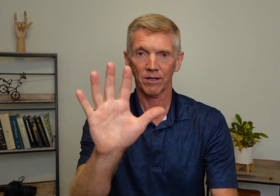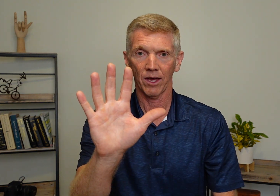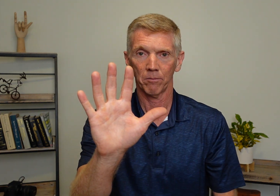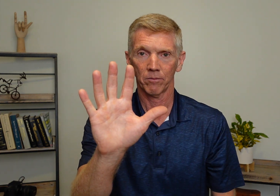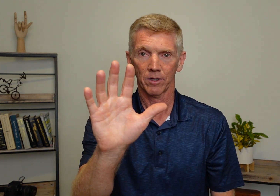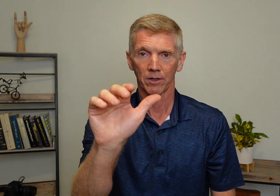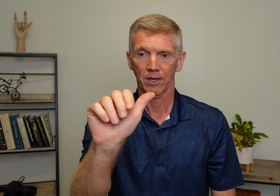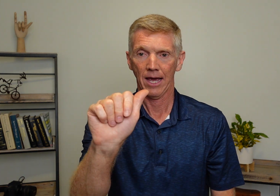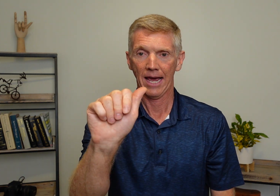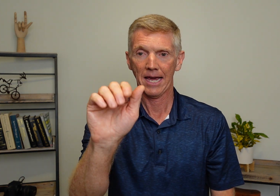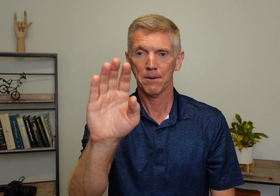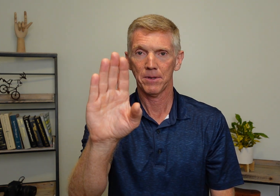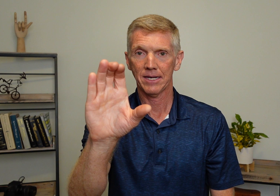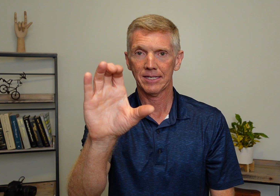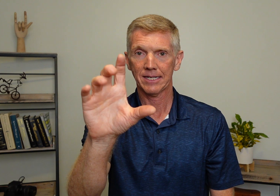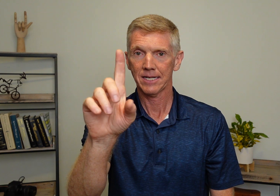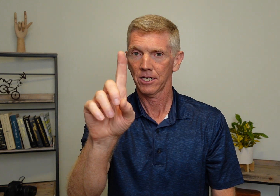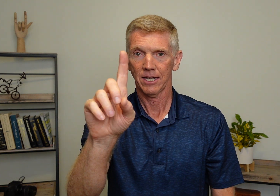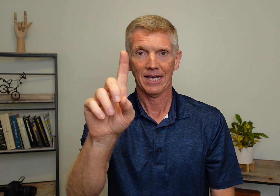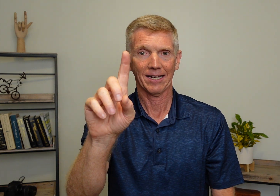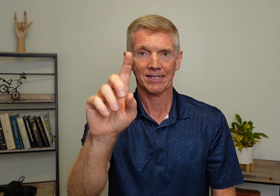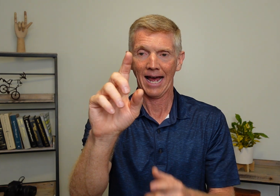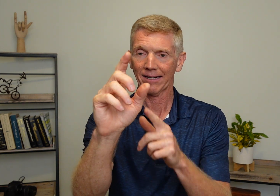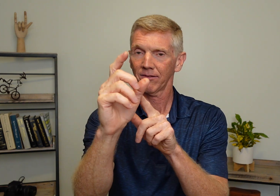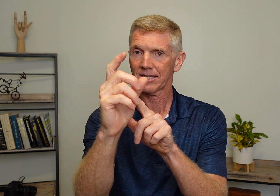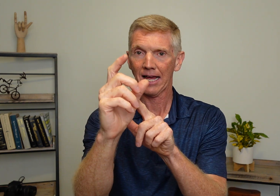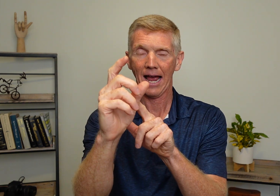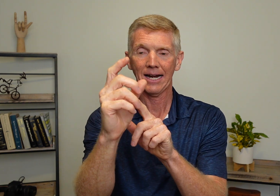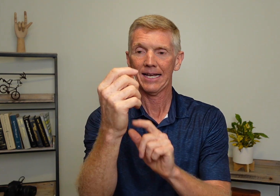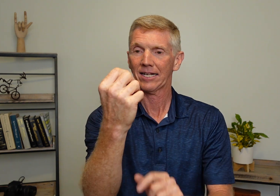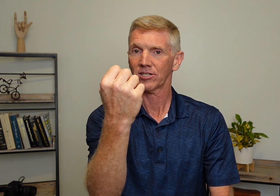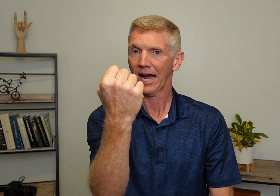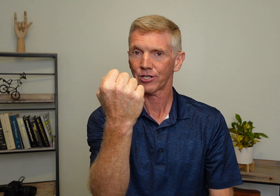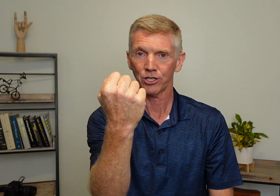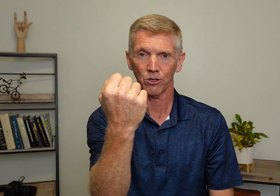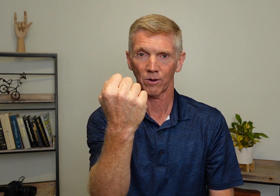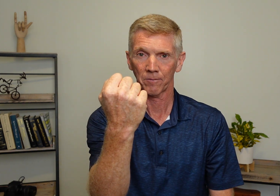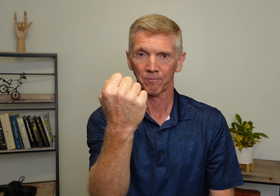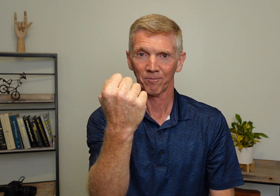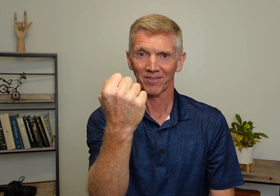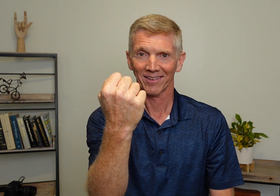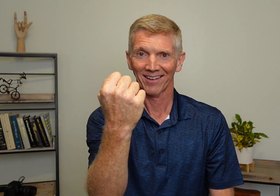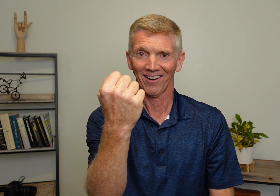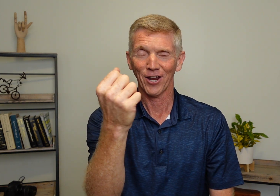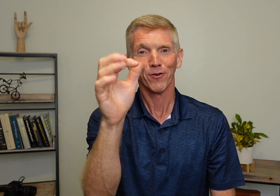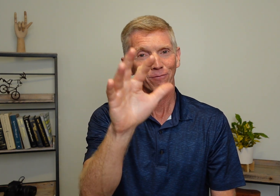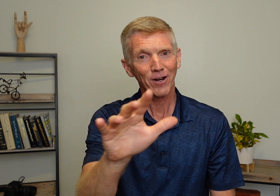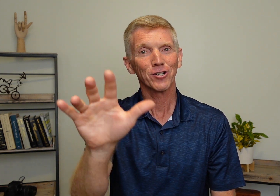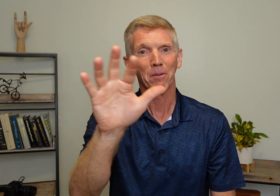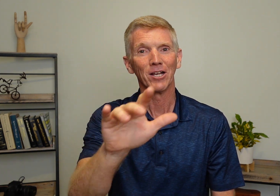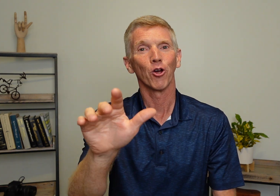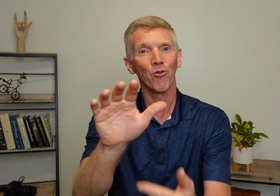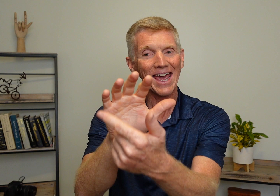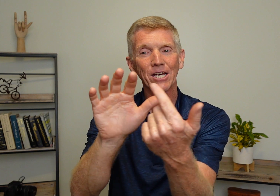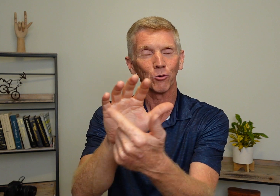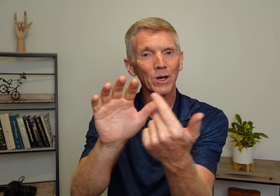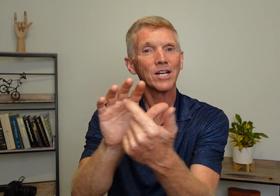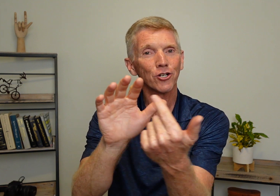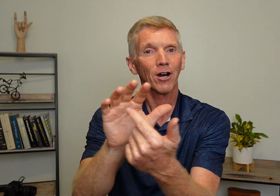them. A, B, C. It's not to the side, it's not to you. All right, you're finger spelling so they can read your